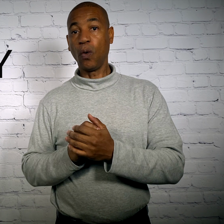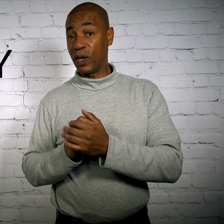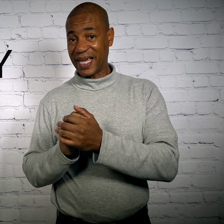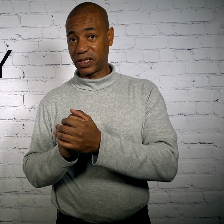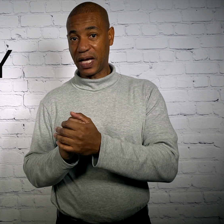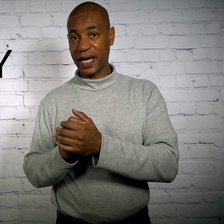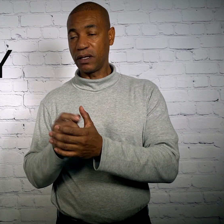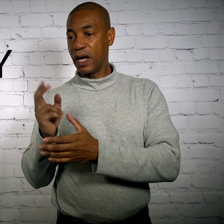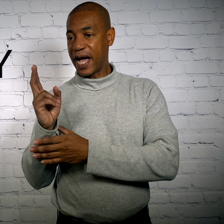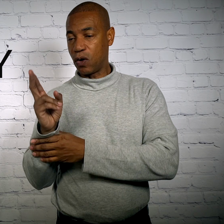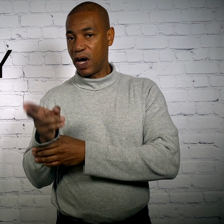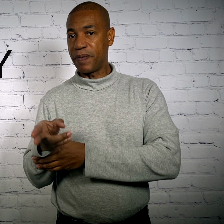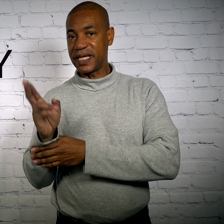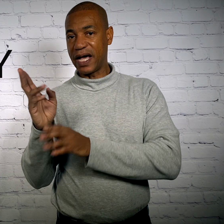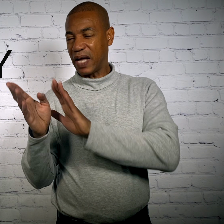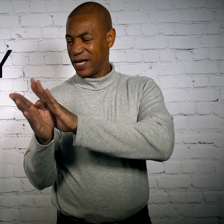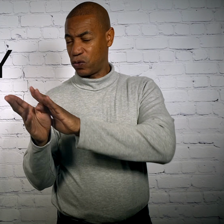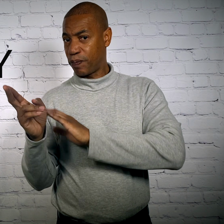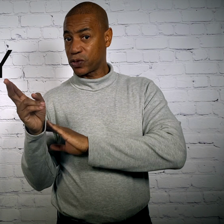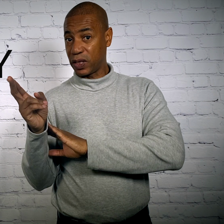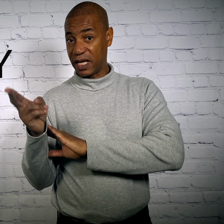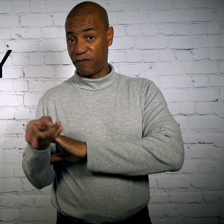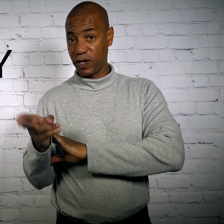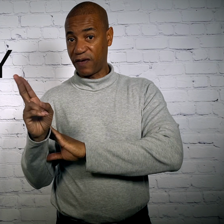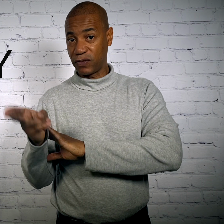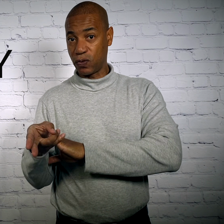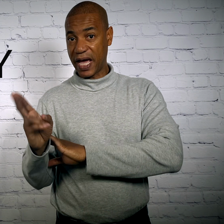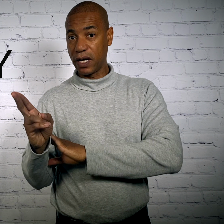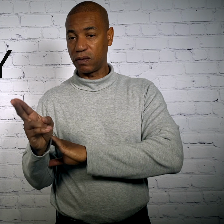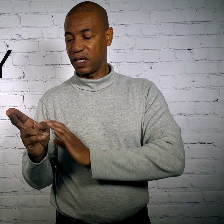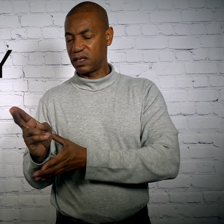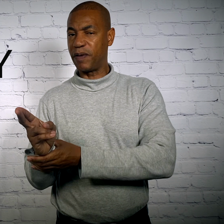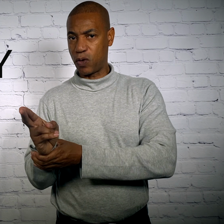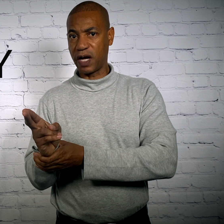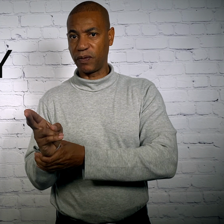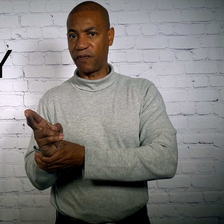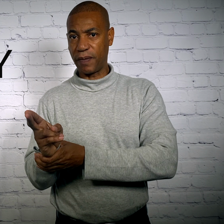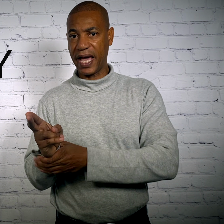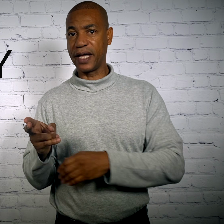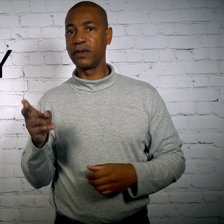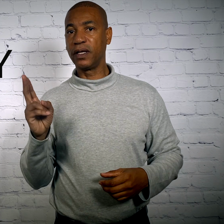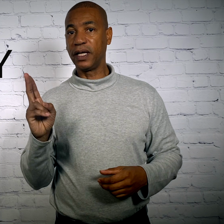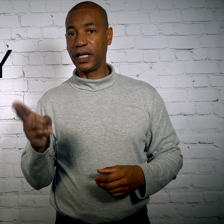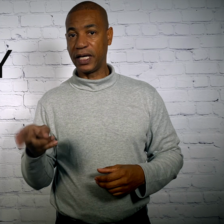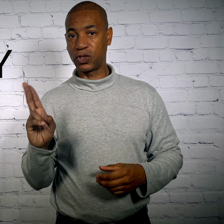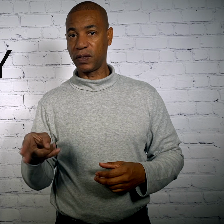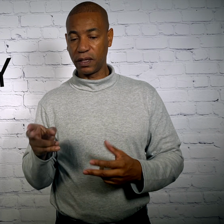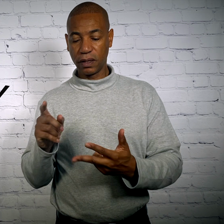With that sign, I go up and down. I do it personally in a 45-degree angle. It's a little bit more comfortable for my hand. History.